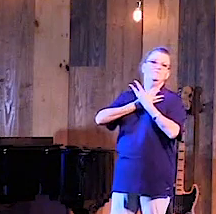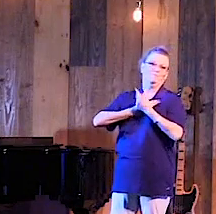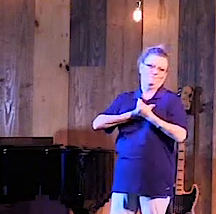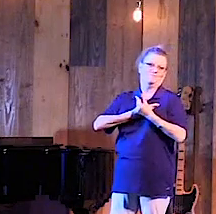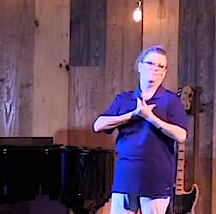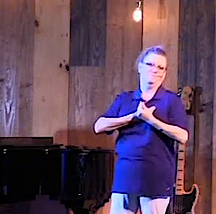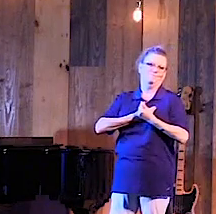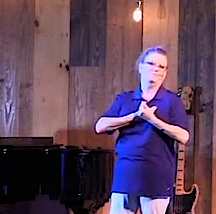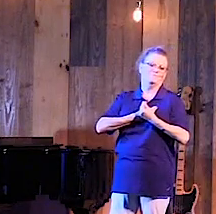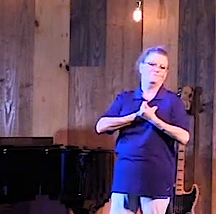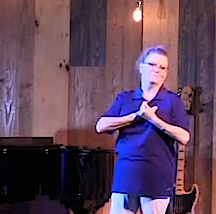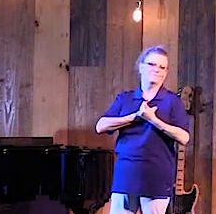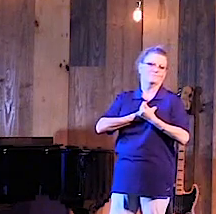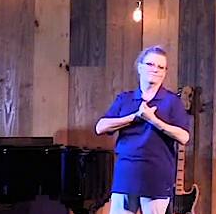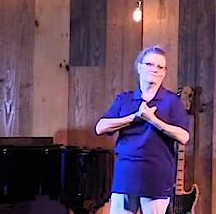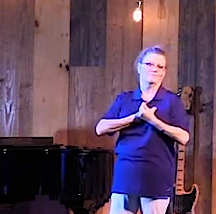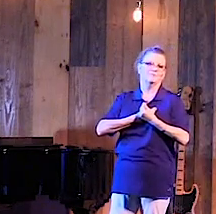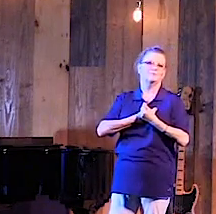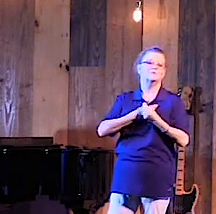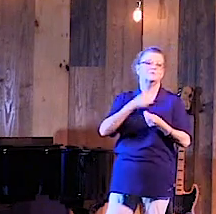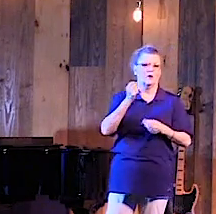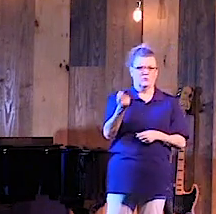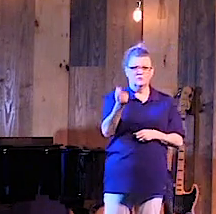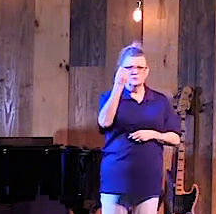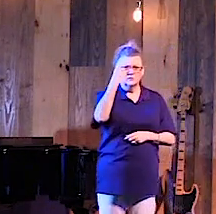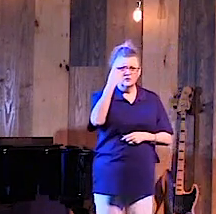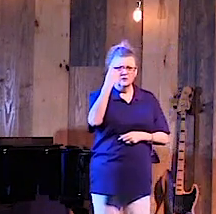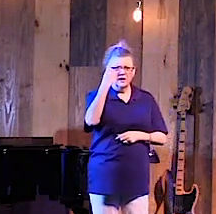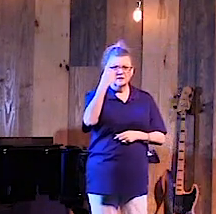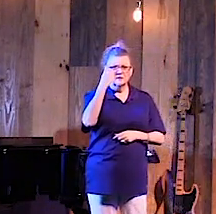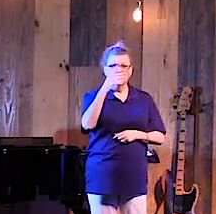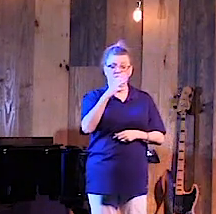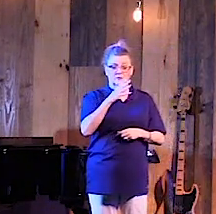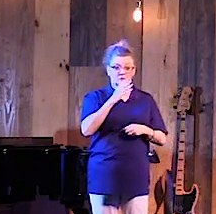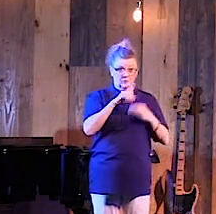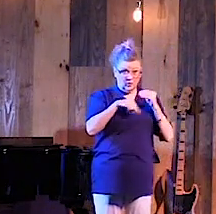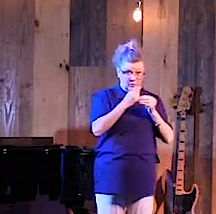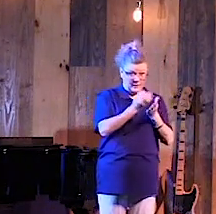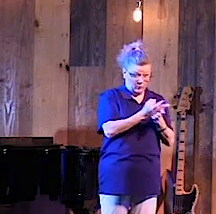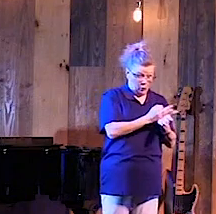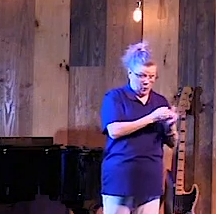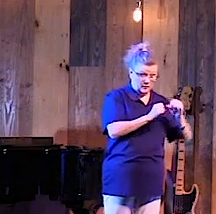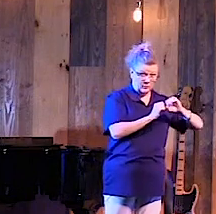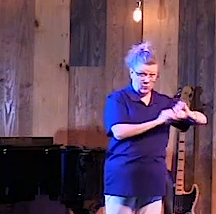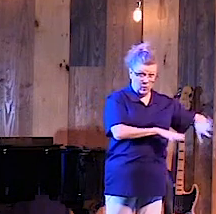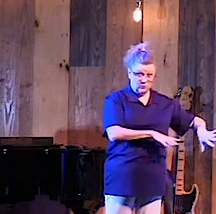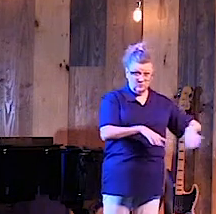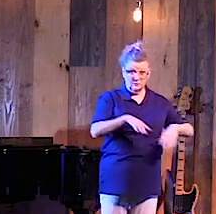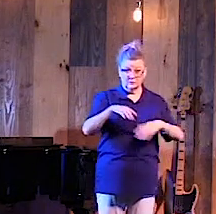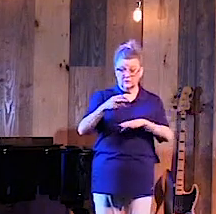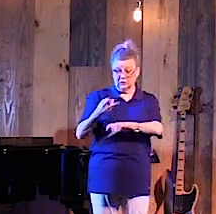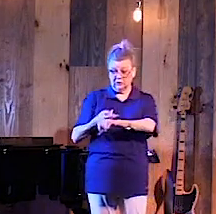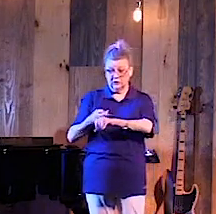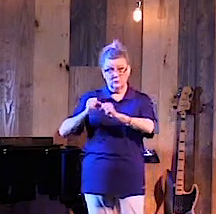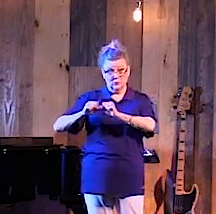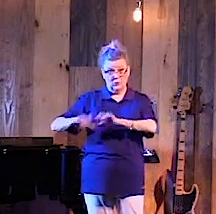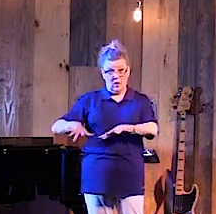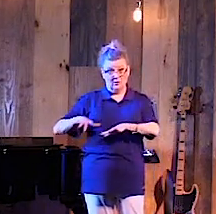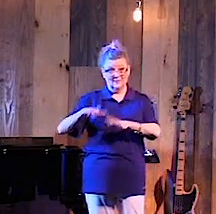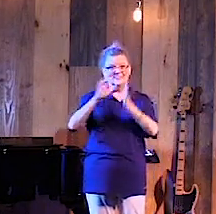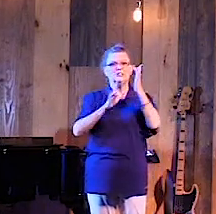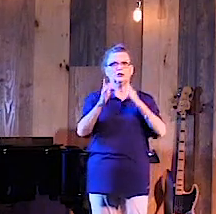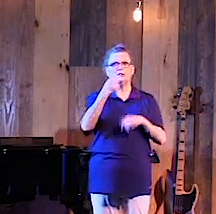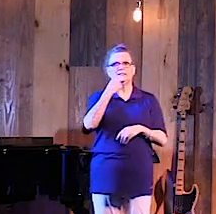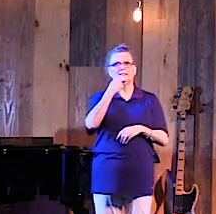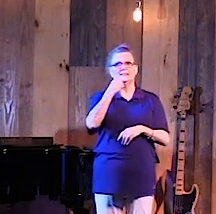In the context of what we've just talked about, the lost coin and the lost sheep, Jesus tells this story as the